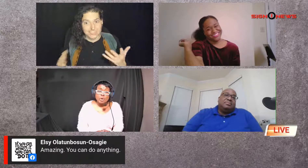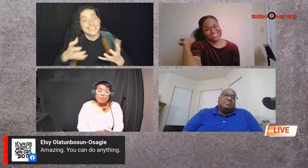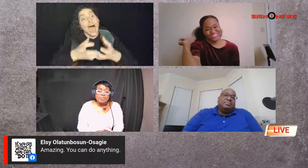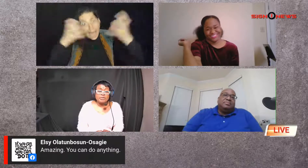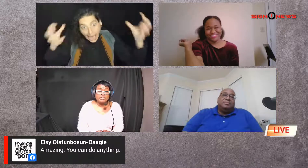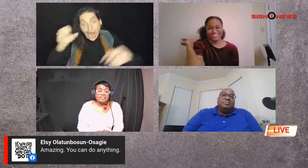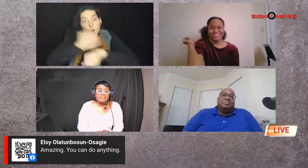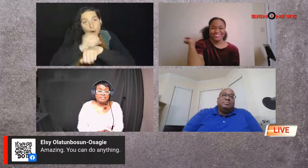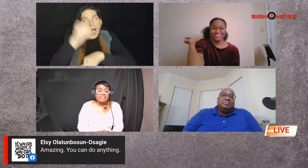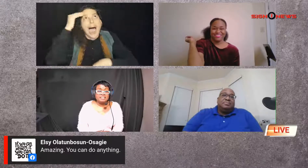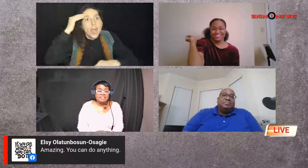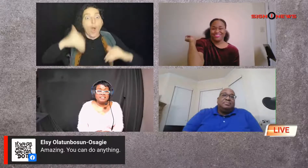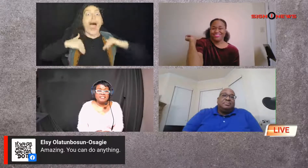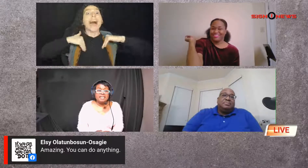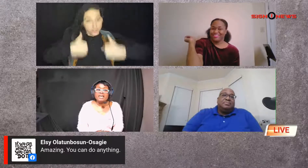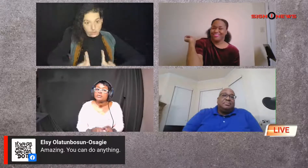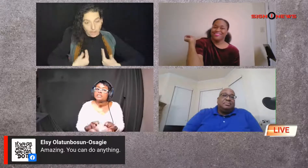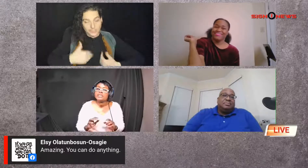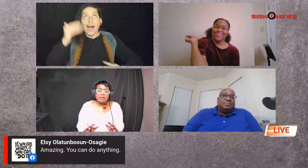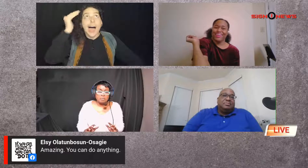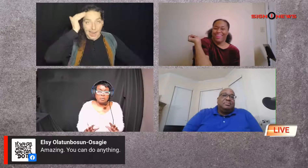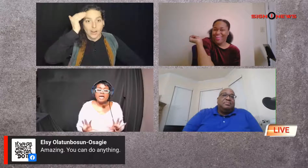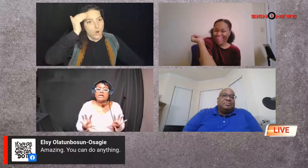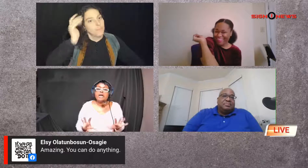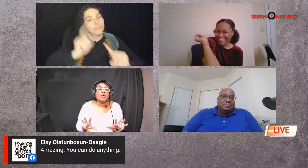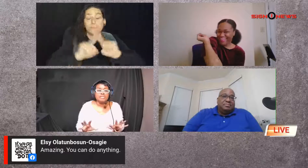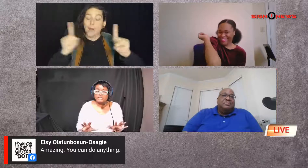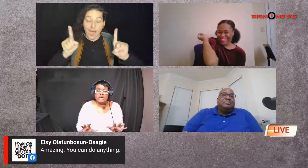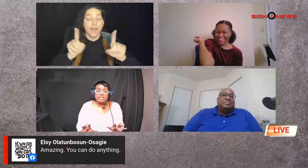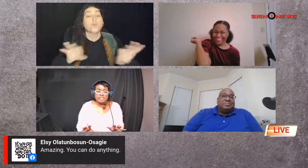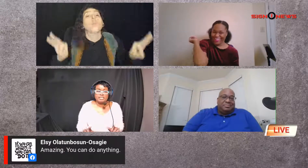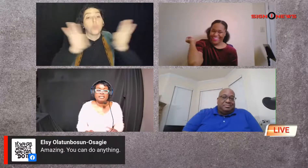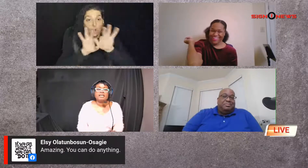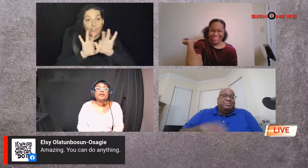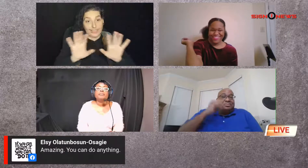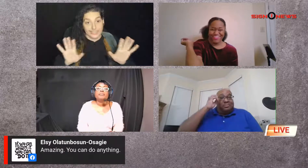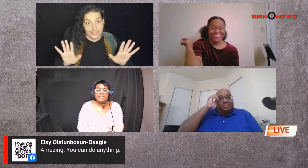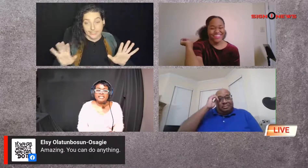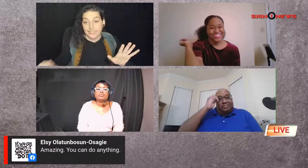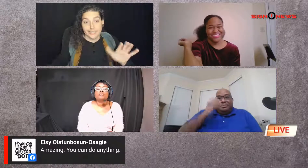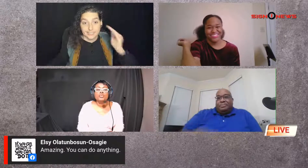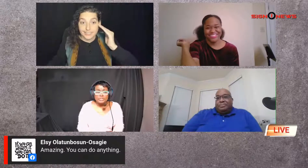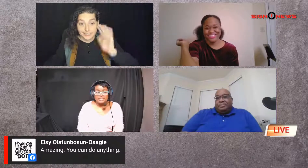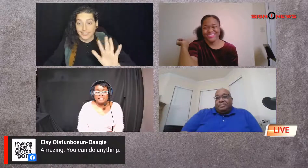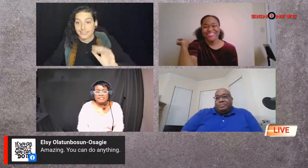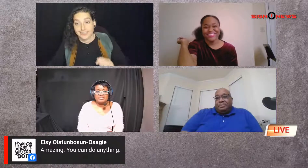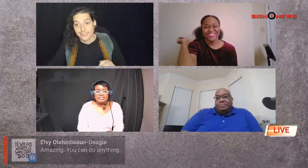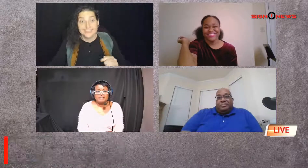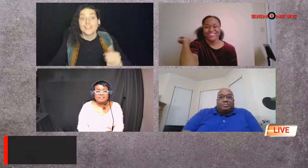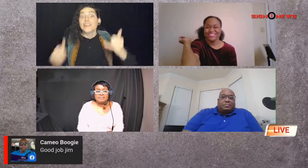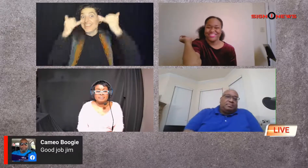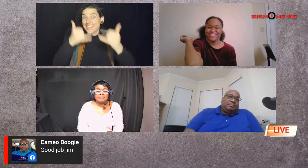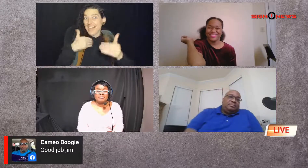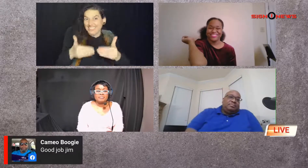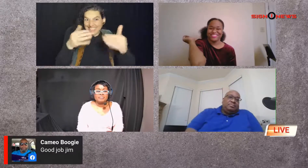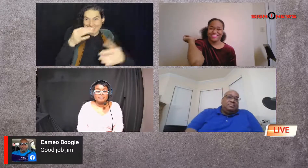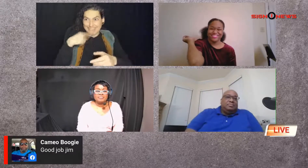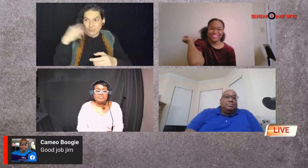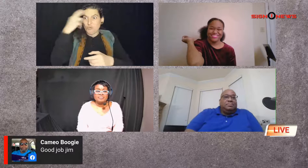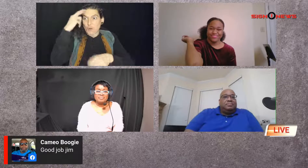Self-advocacy is so important. I know it's a lot of work. I know it's exhausting, but it's worth it.